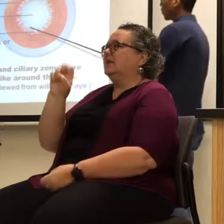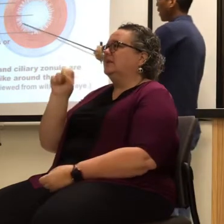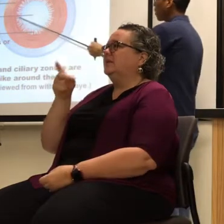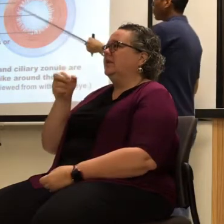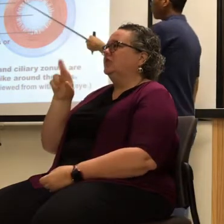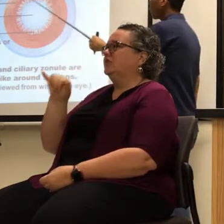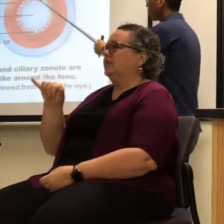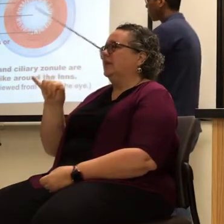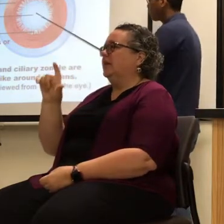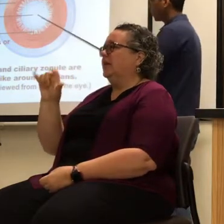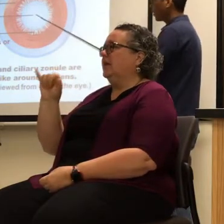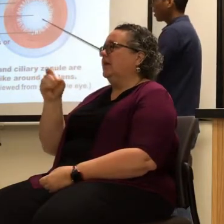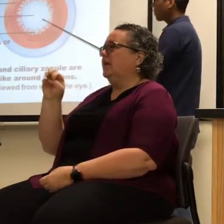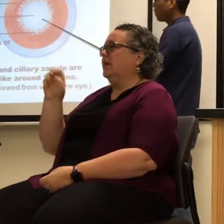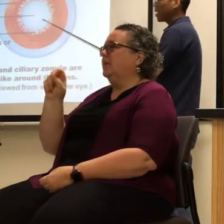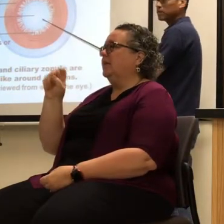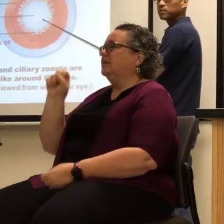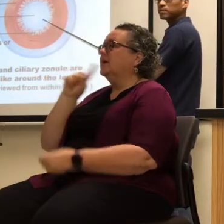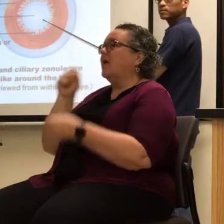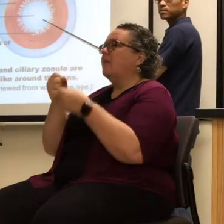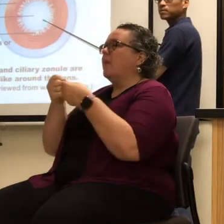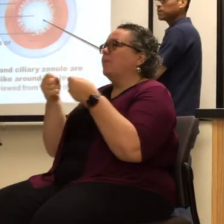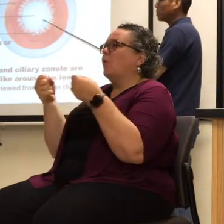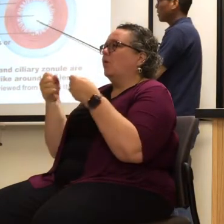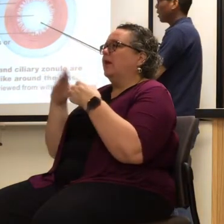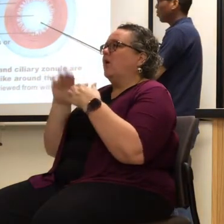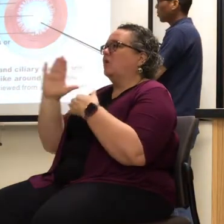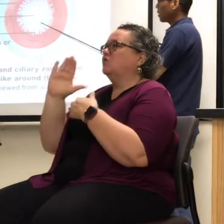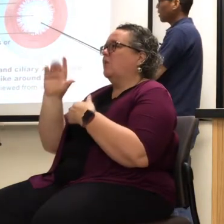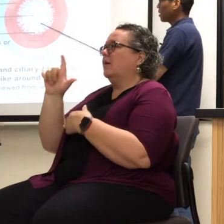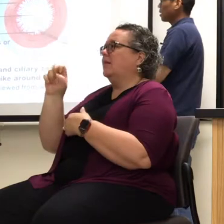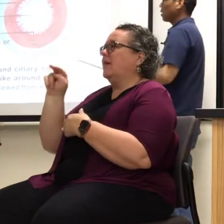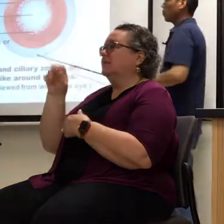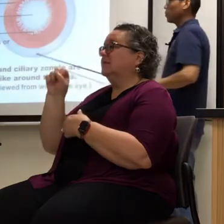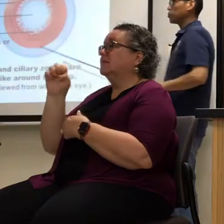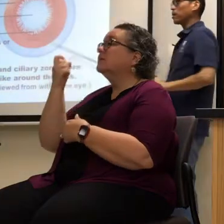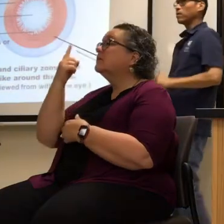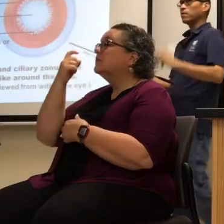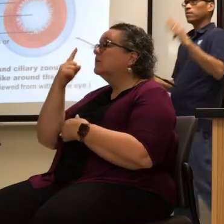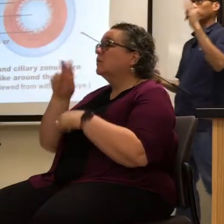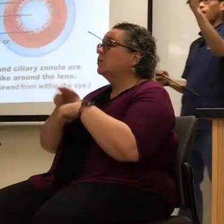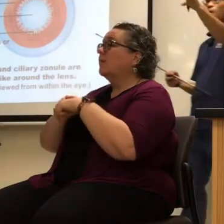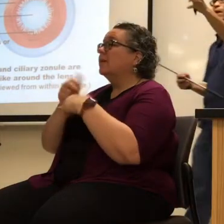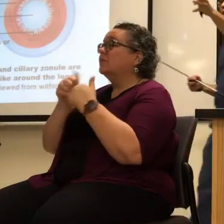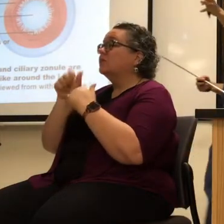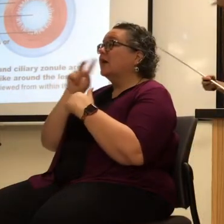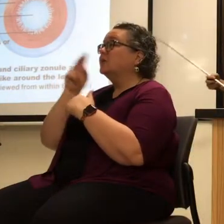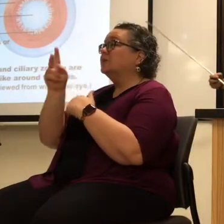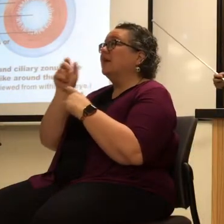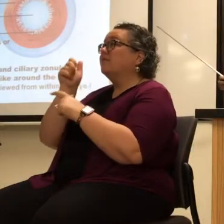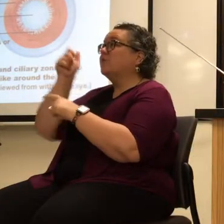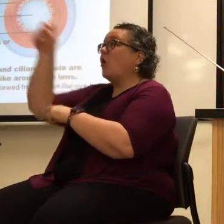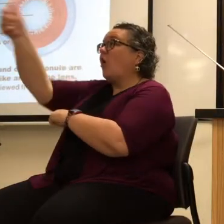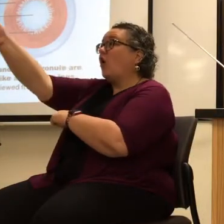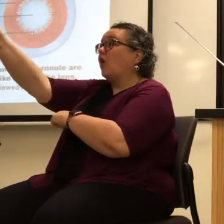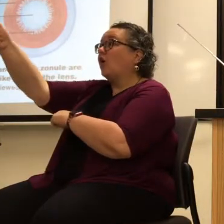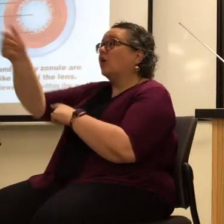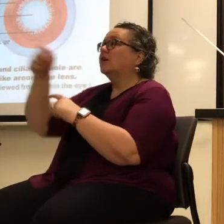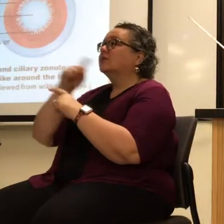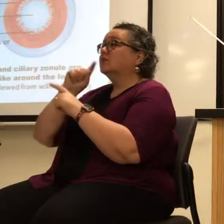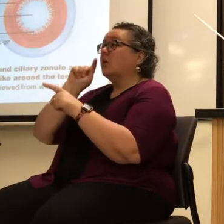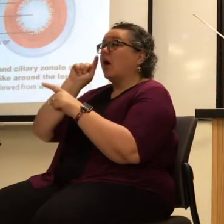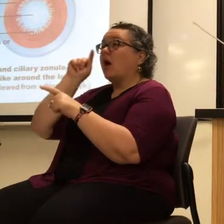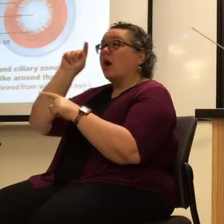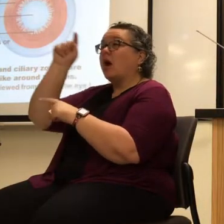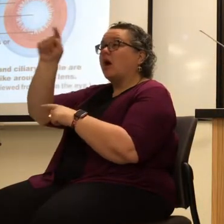all the way around, they're pulling on the lens? Now normally, when you try to look far away, like to the other side of the